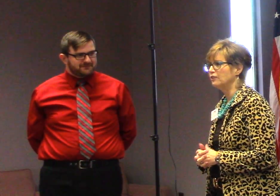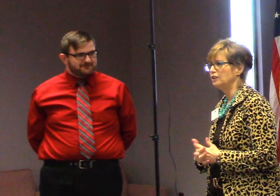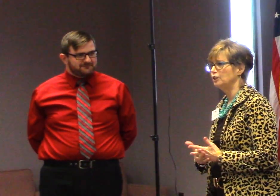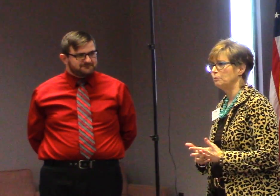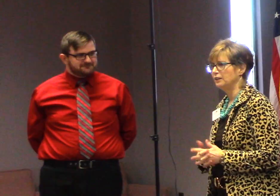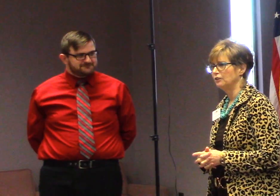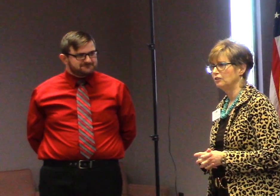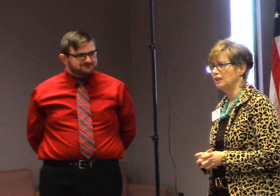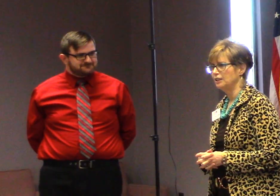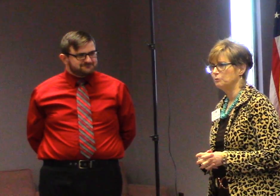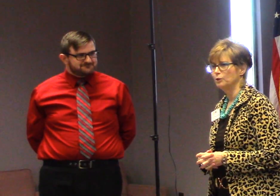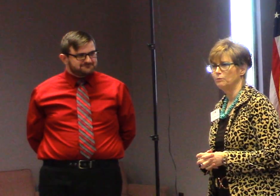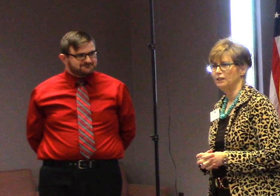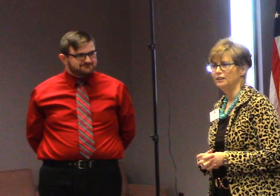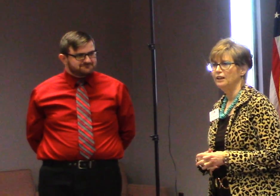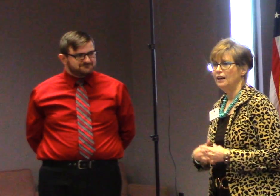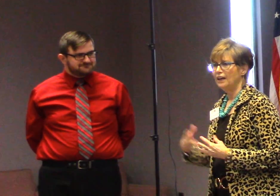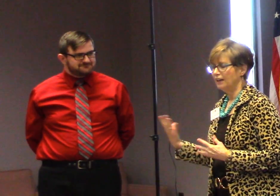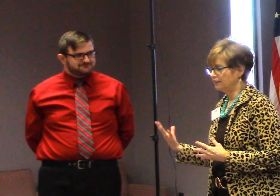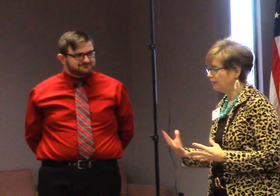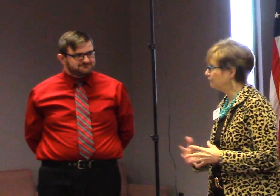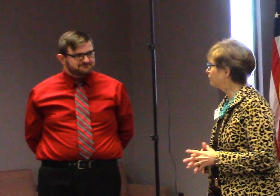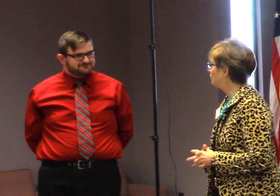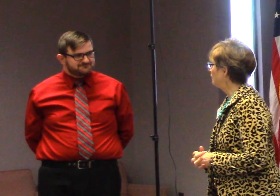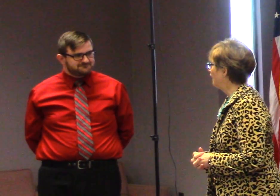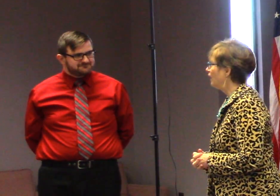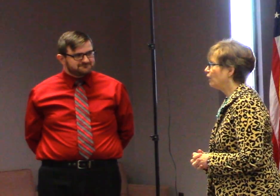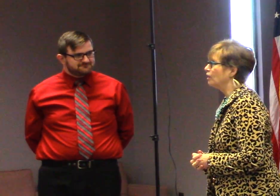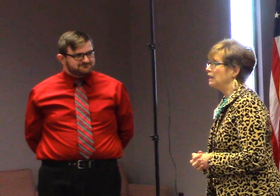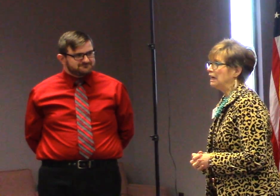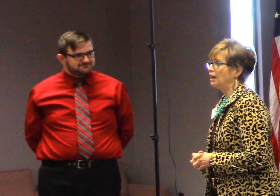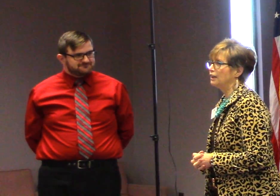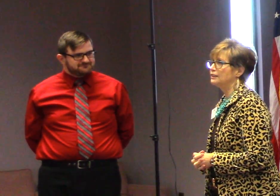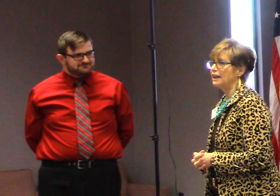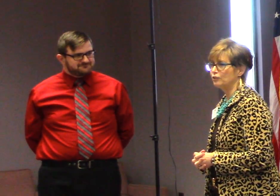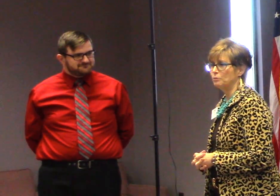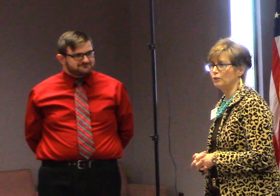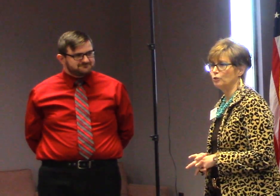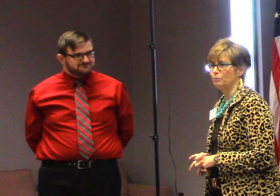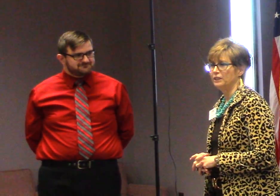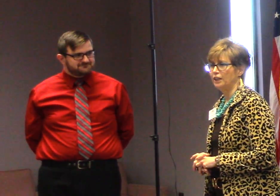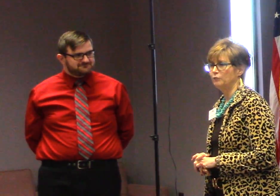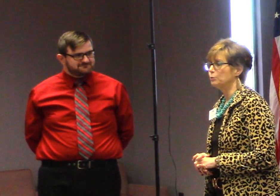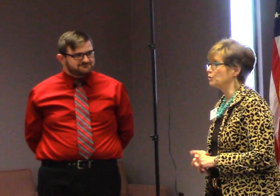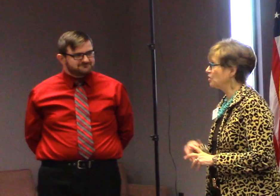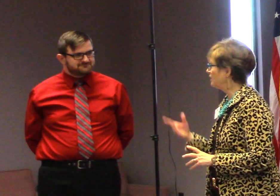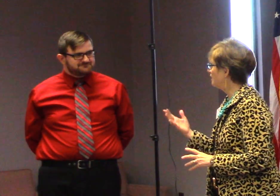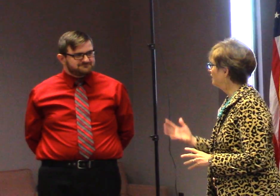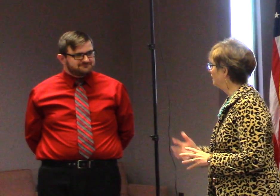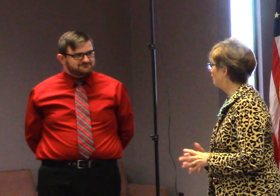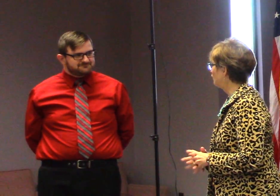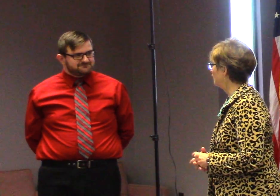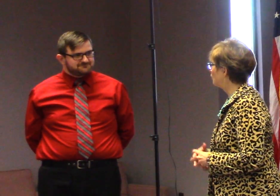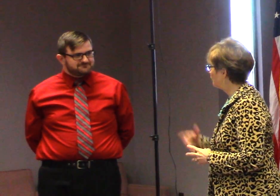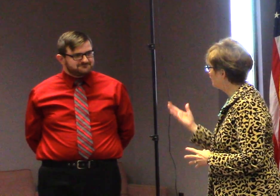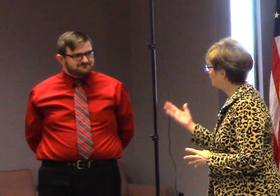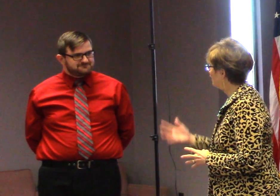an independent study with me. And then from there, last semester began presenting this. And so this